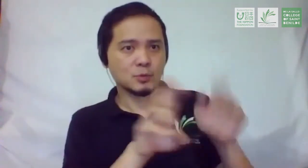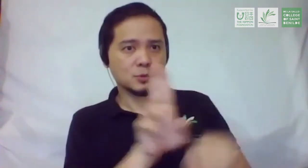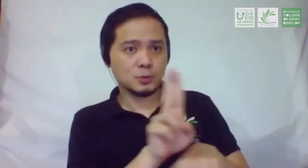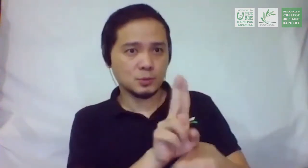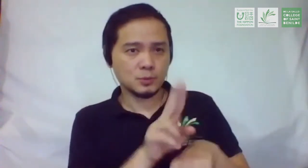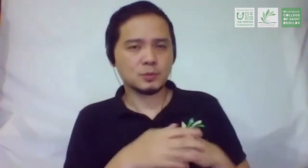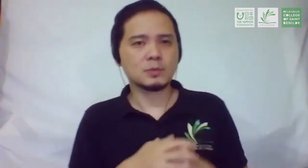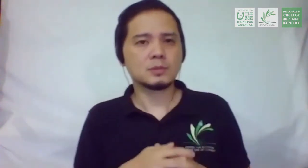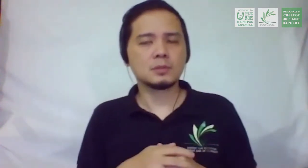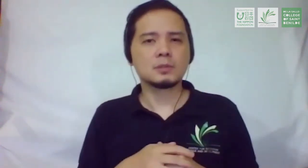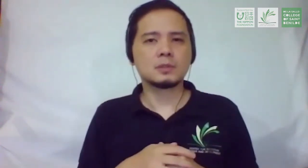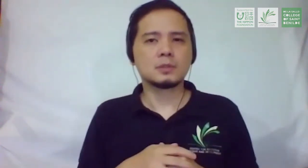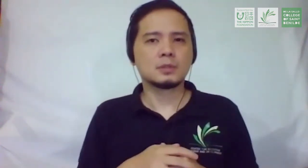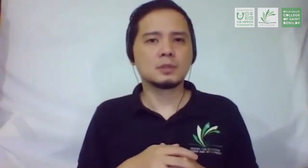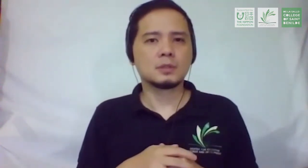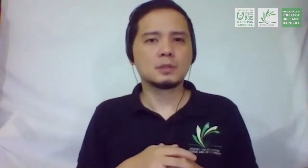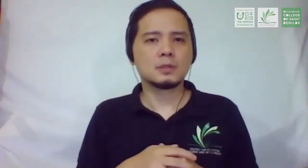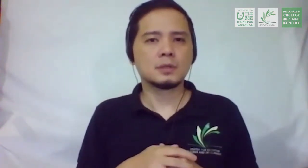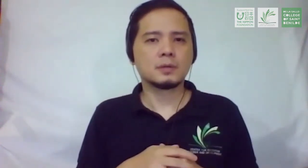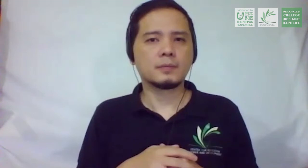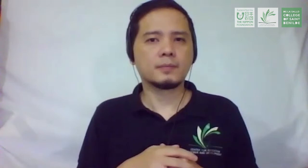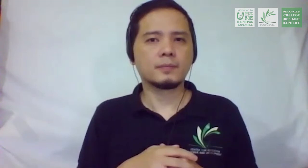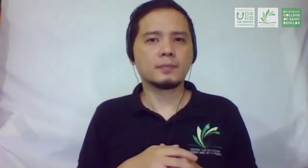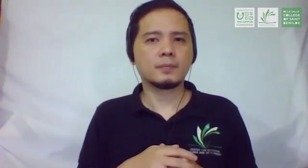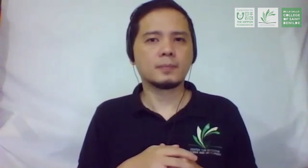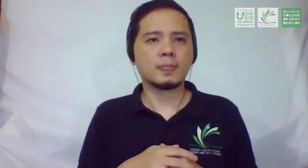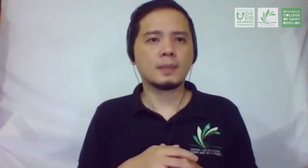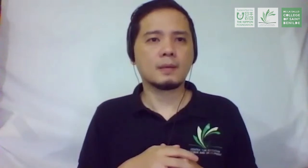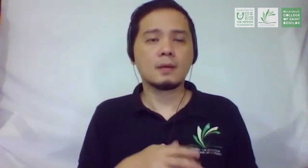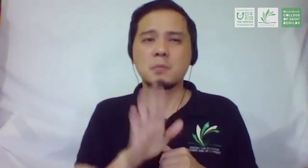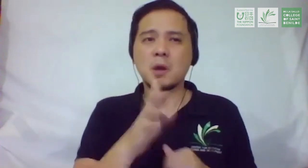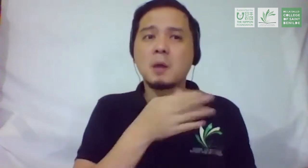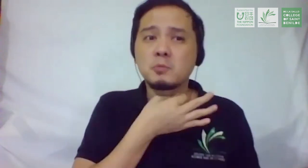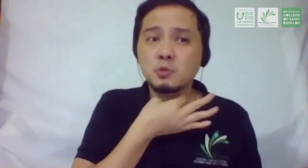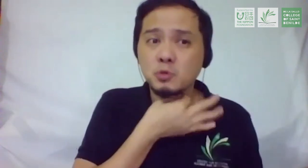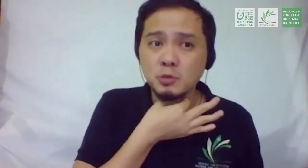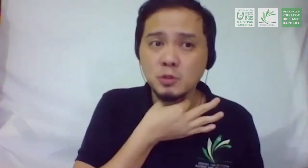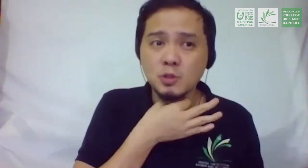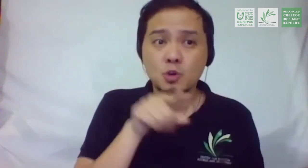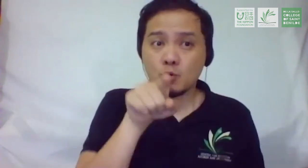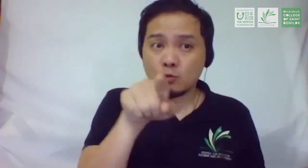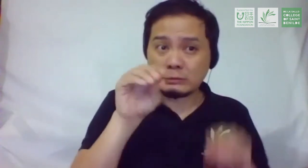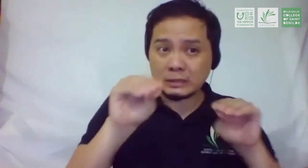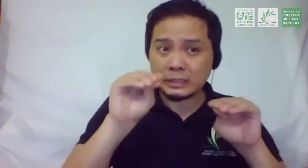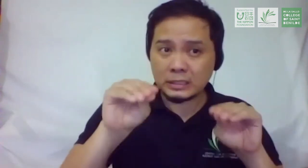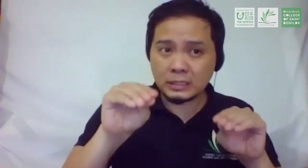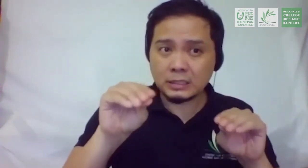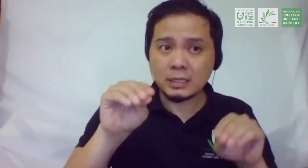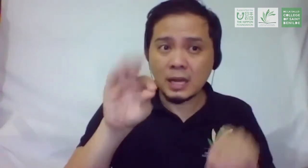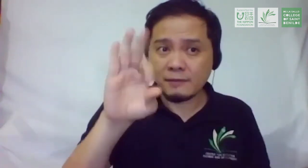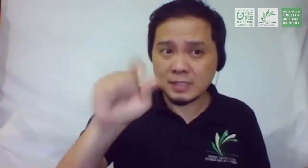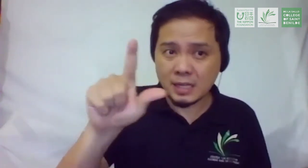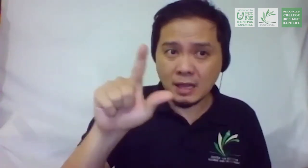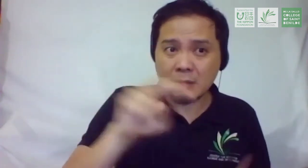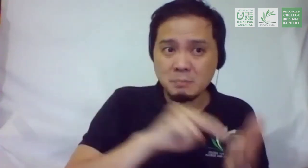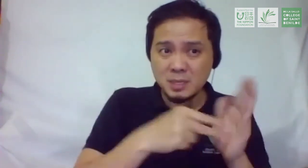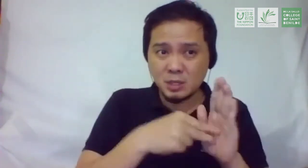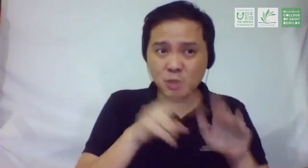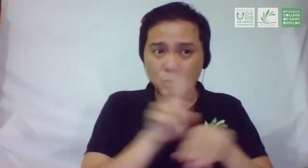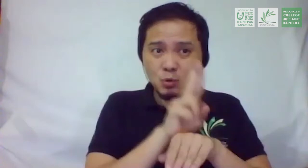write down English or Tagalog words on the board when you're teaching FSL?